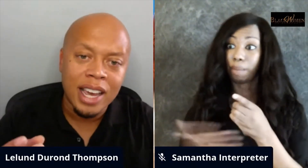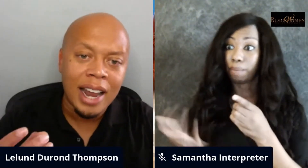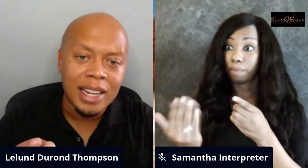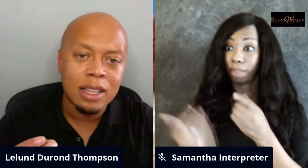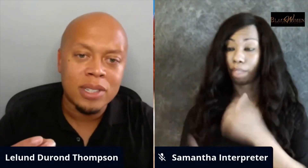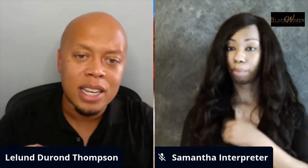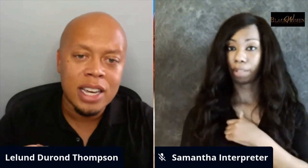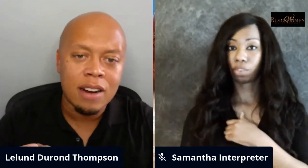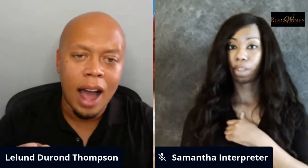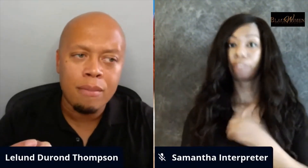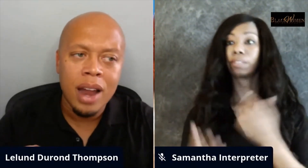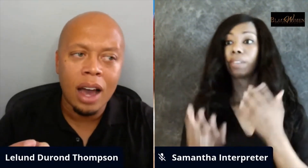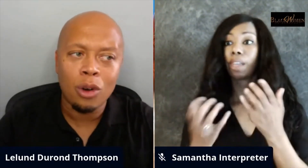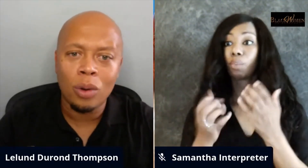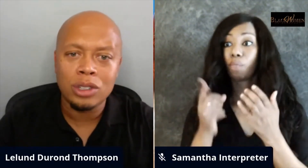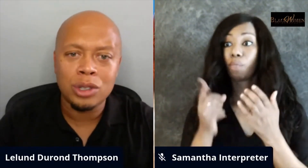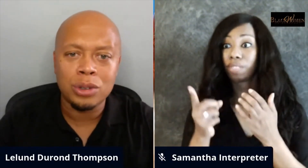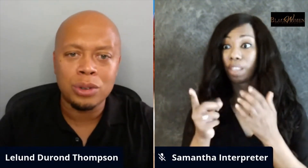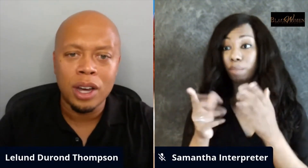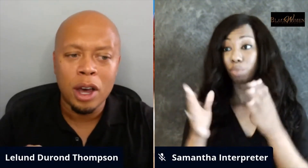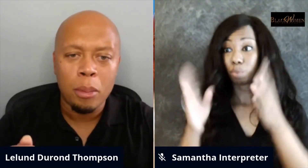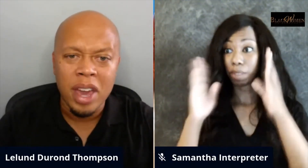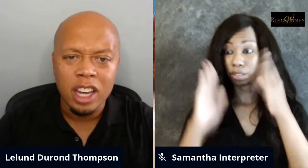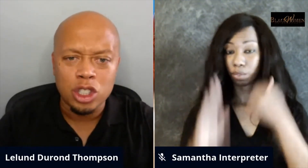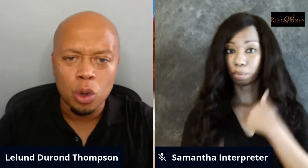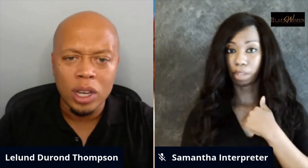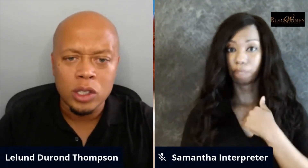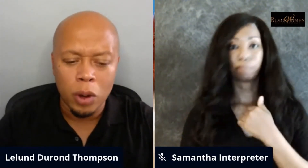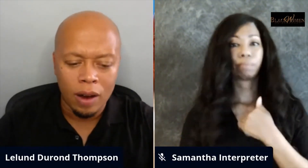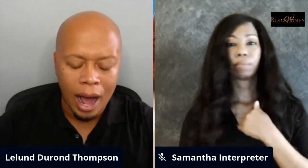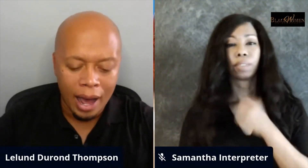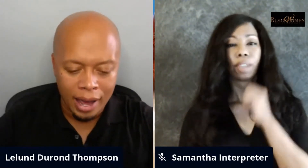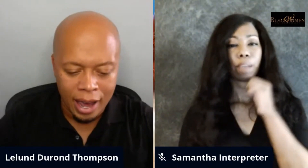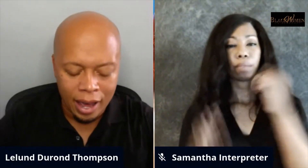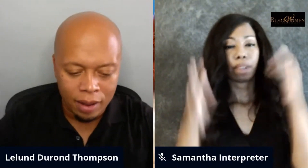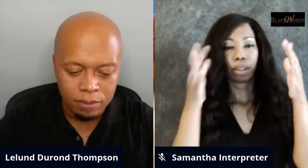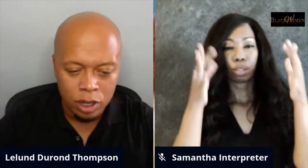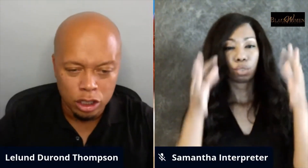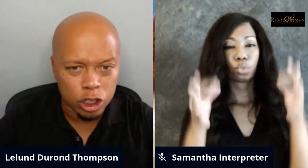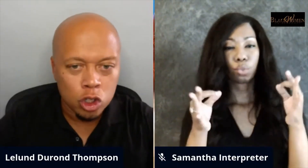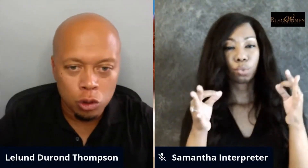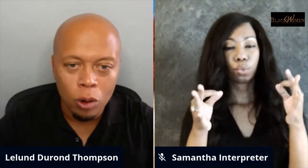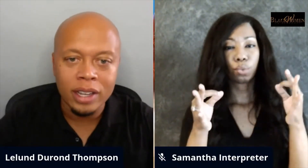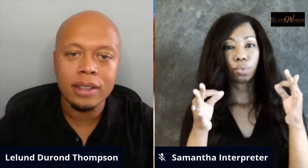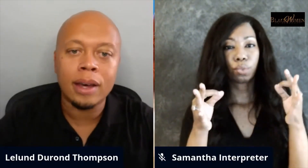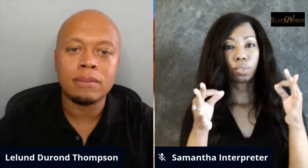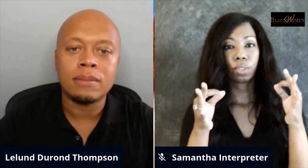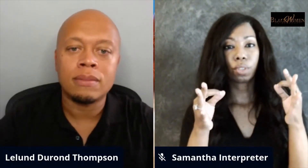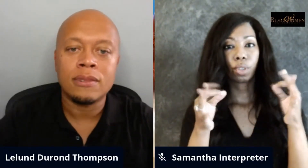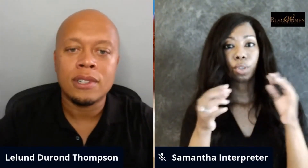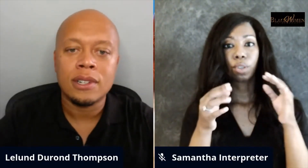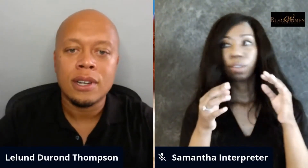to say, I need them to hear, I'm not going to make a choice where I am destroying them. I